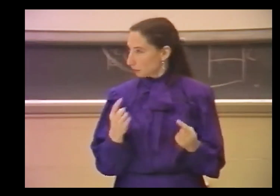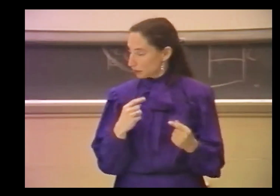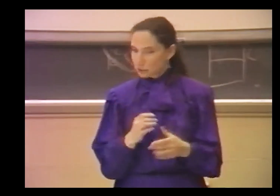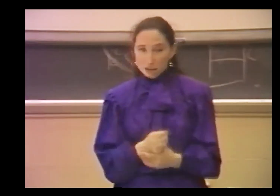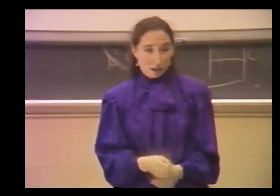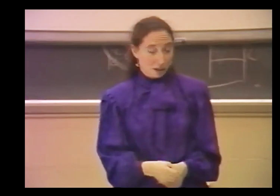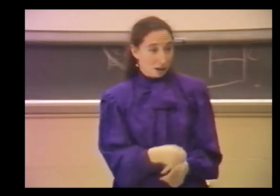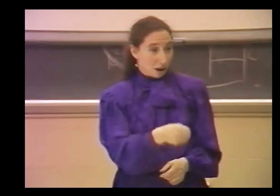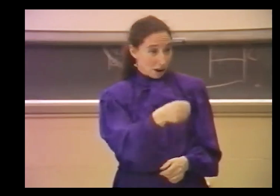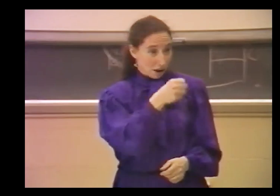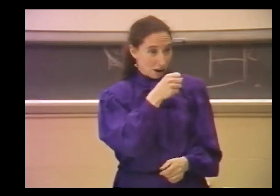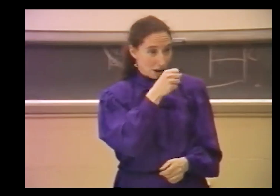watch.